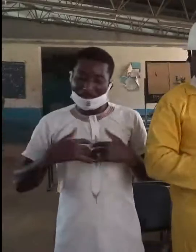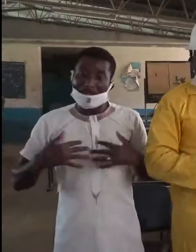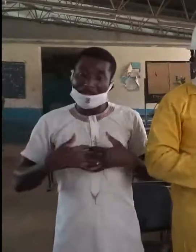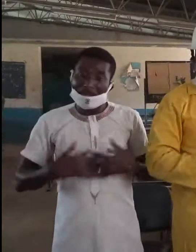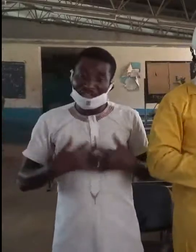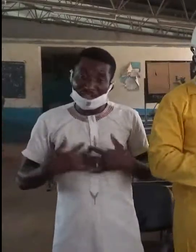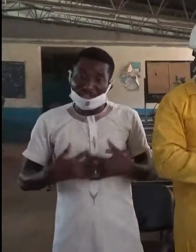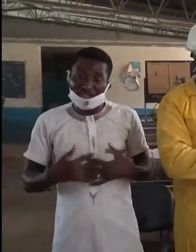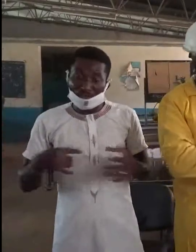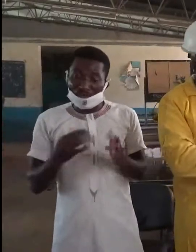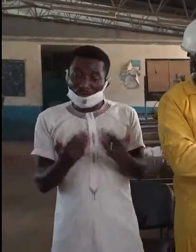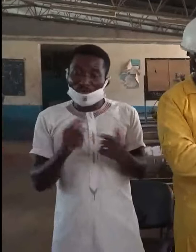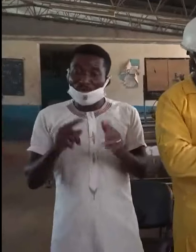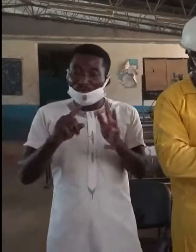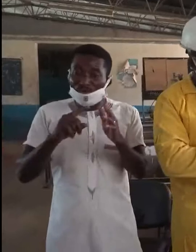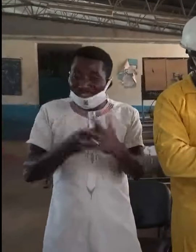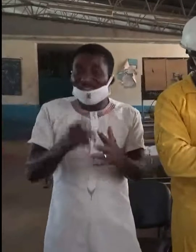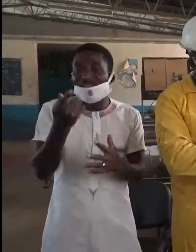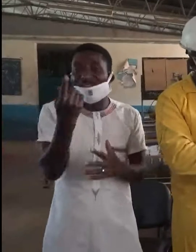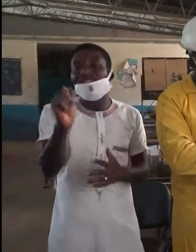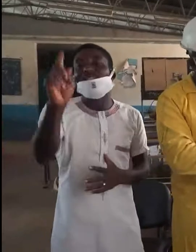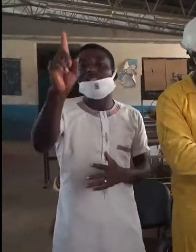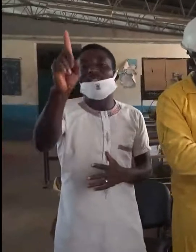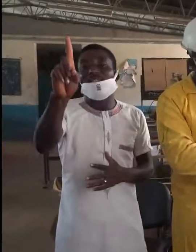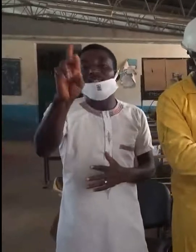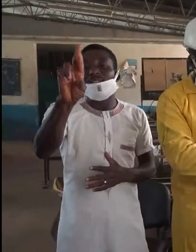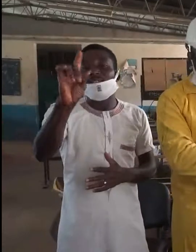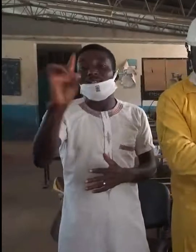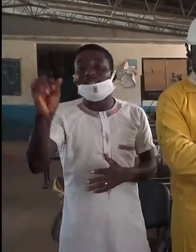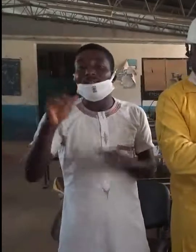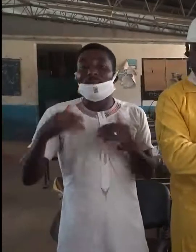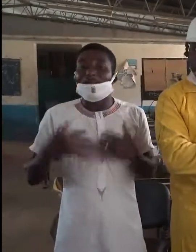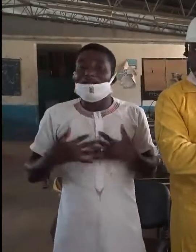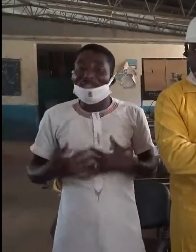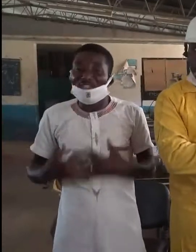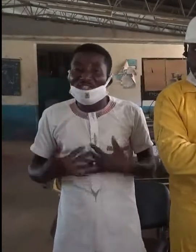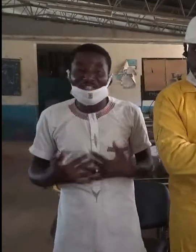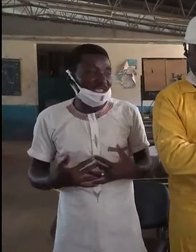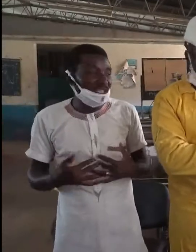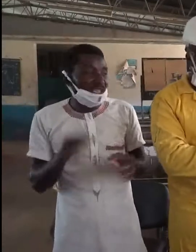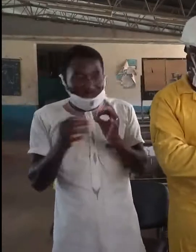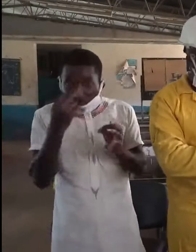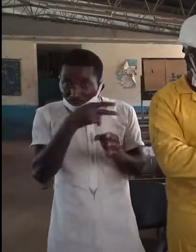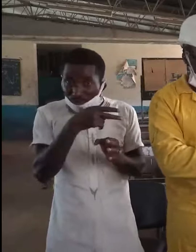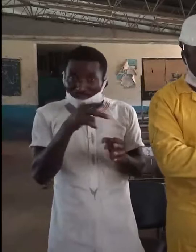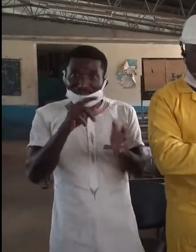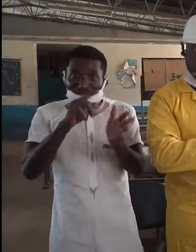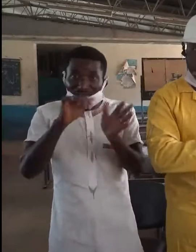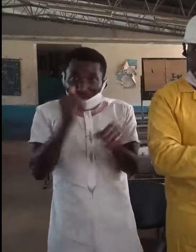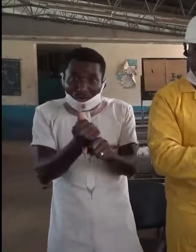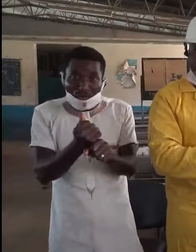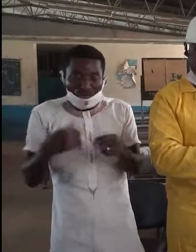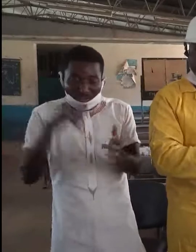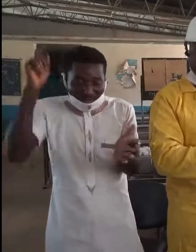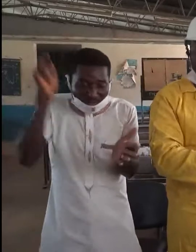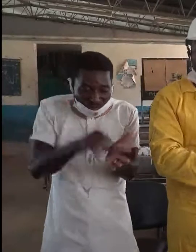drilling operation. Now, if you look at the workpiece, we have center punch the particular portion that will chain